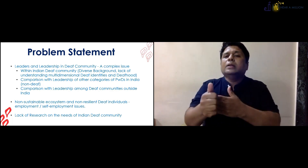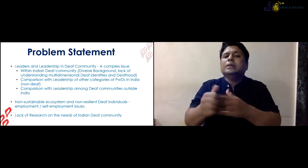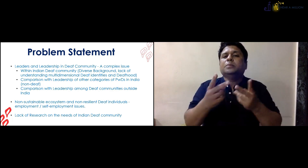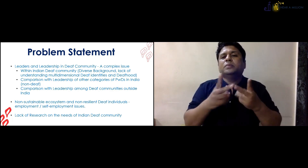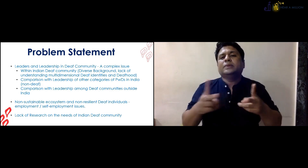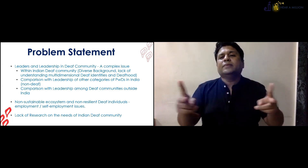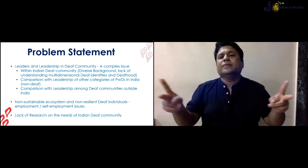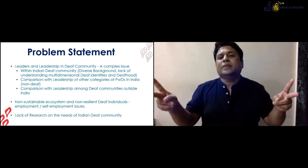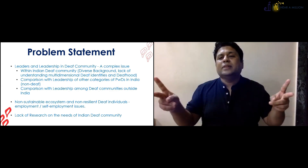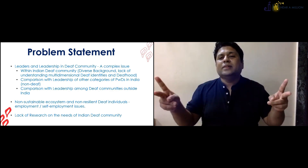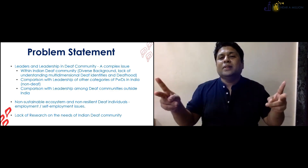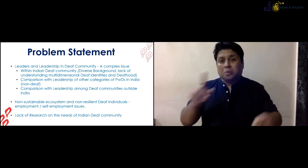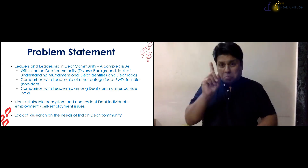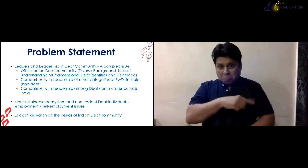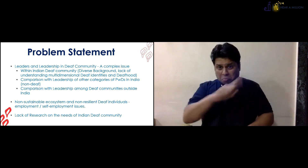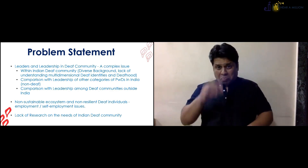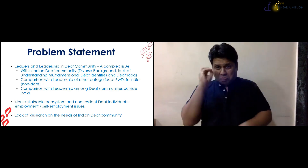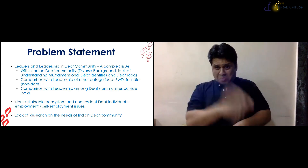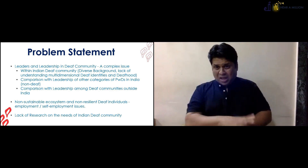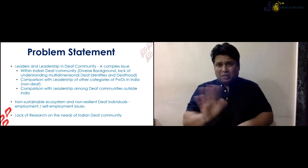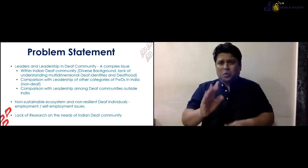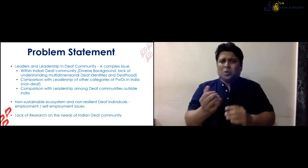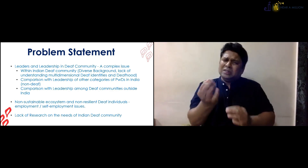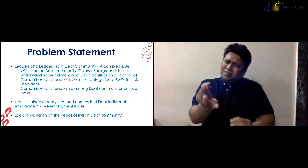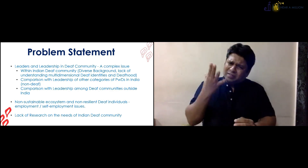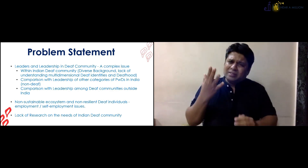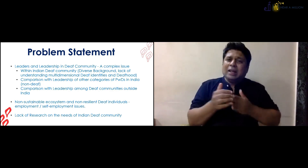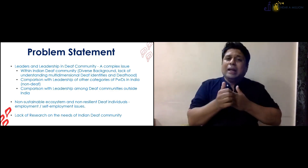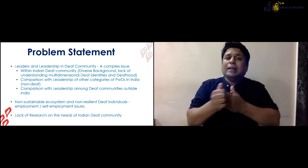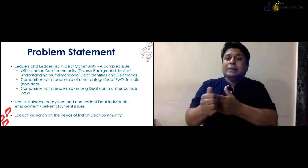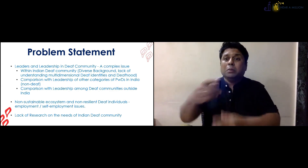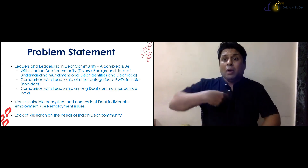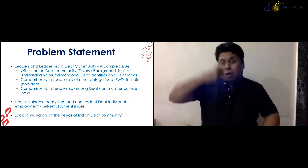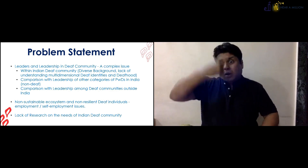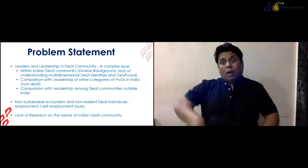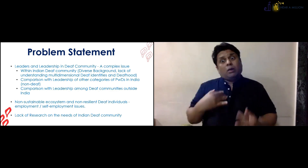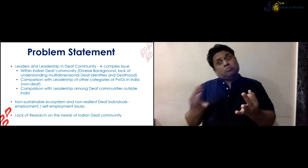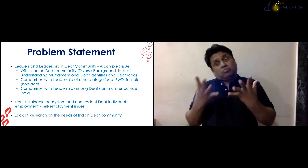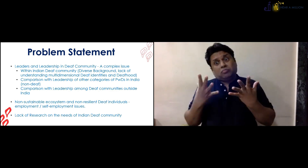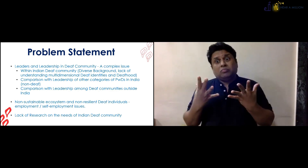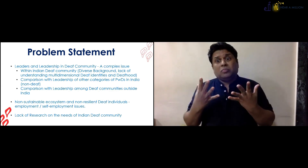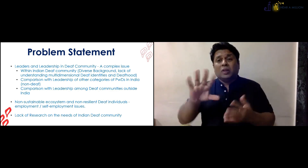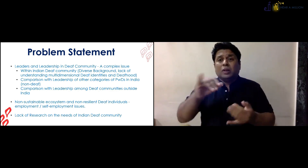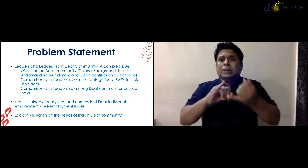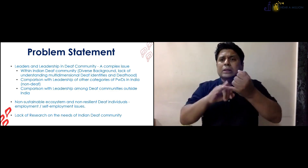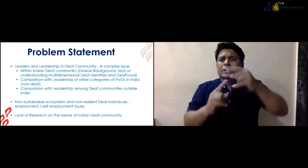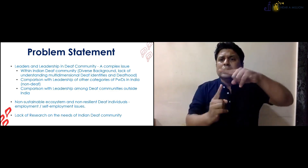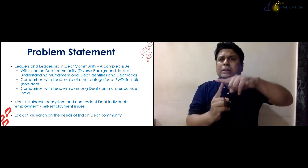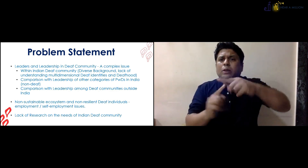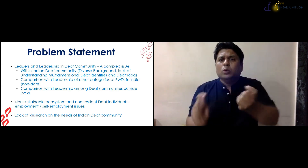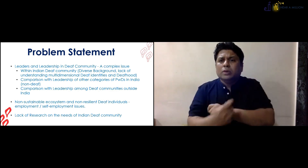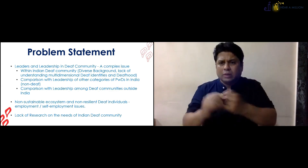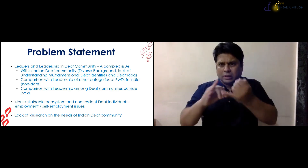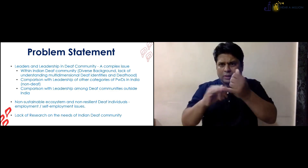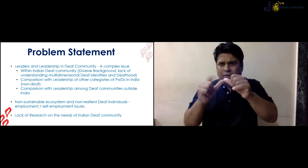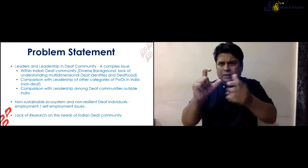captains keep changing? Because everyone has a different kind of leadership. Do you think that's wrong? That's not wrong. It's just that we have different kind